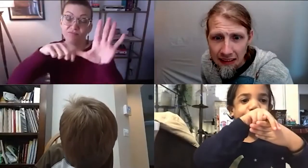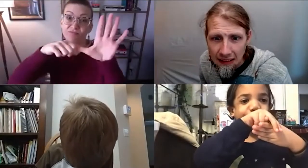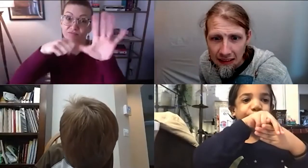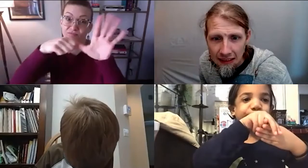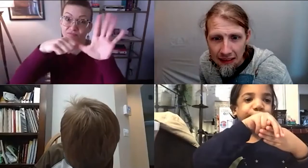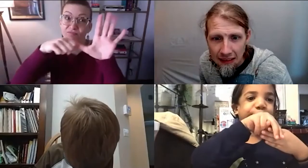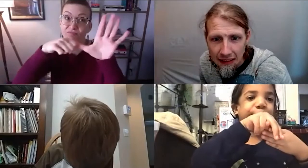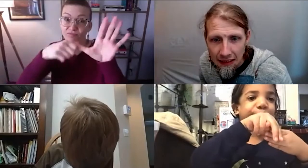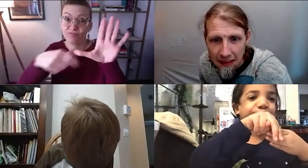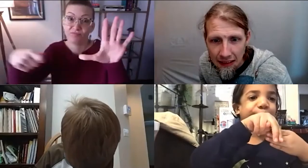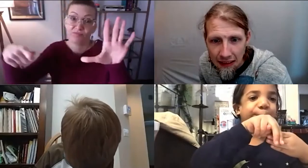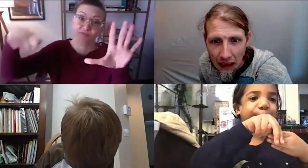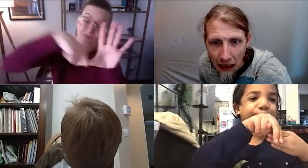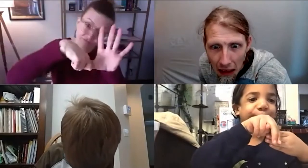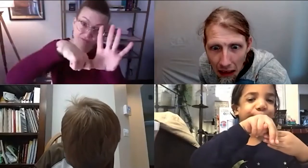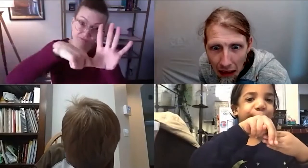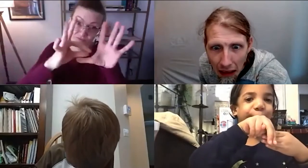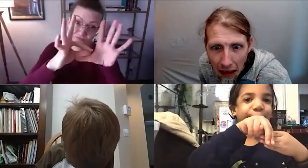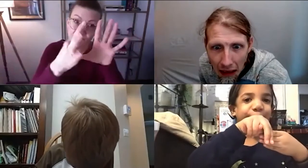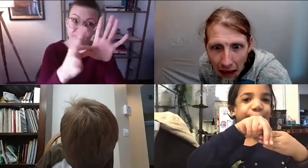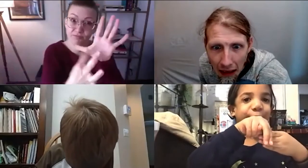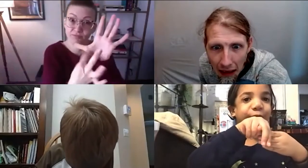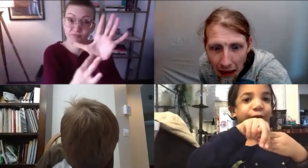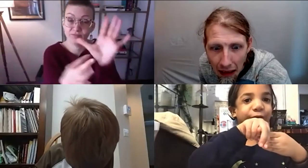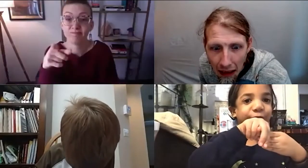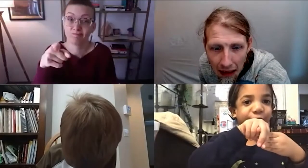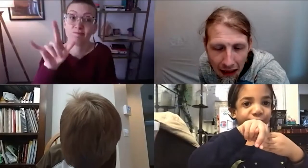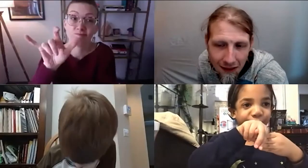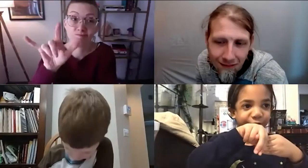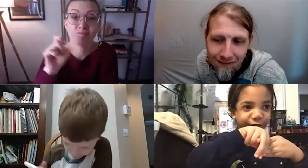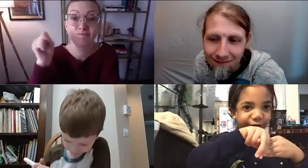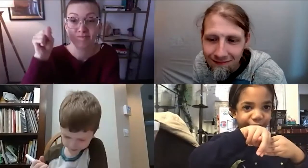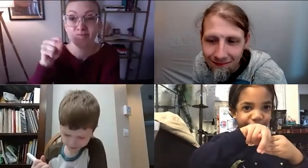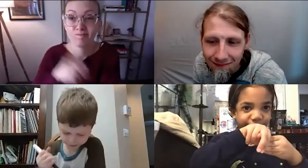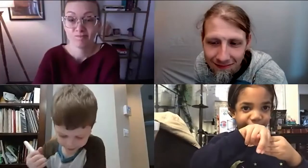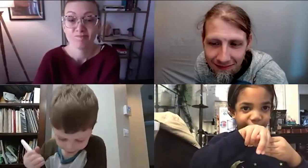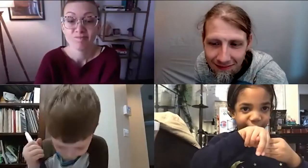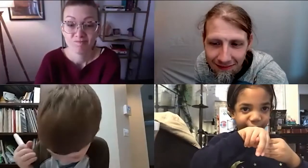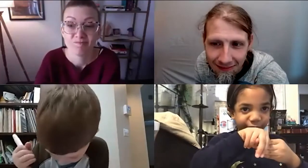Yes, we need to take you to the hospital to sew your thumb back on.